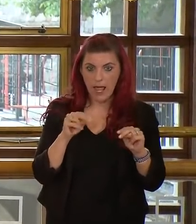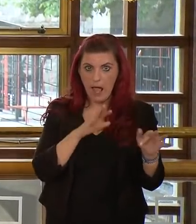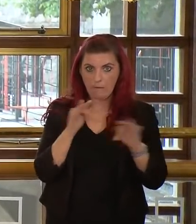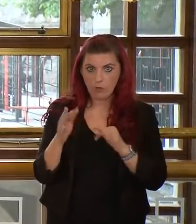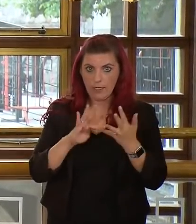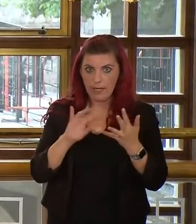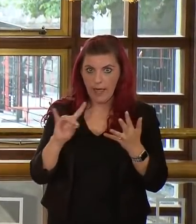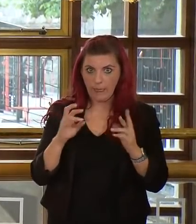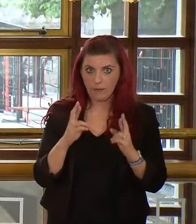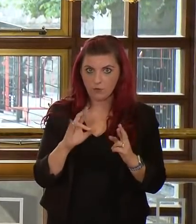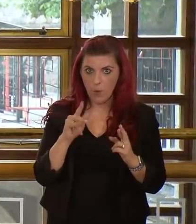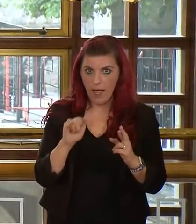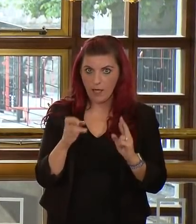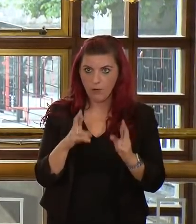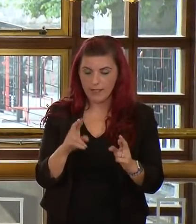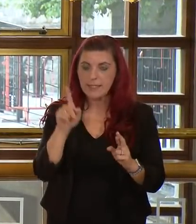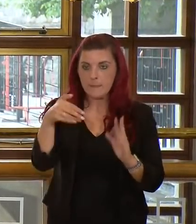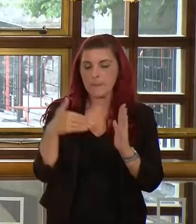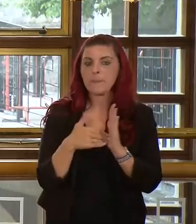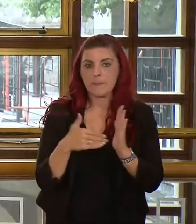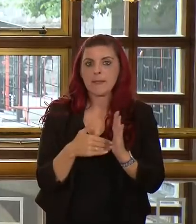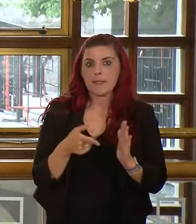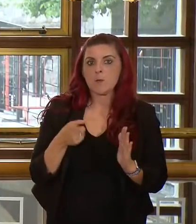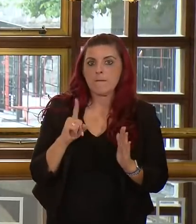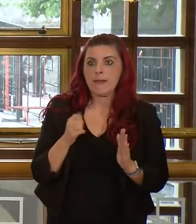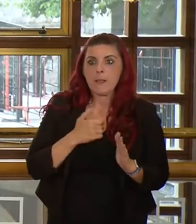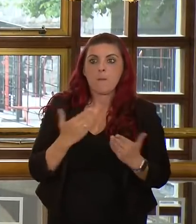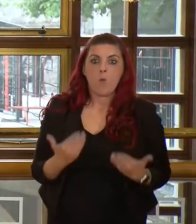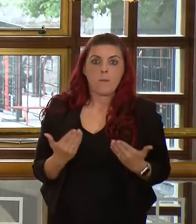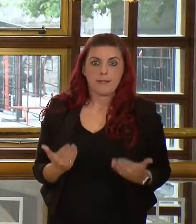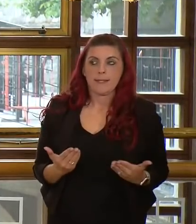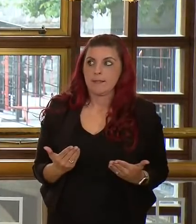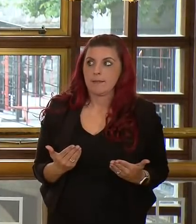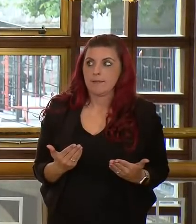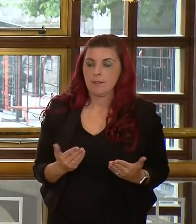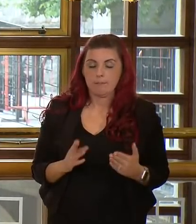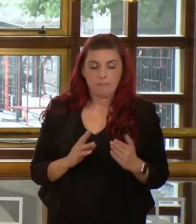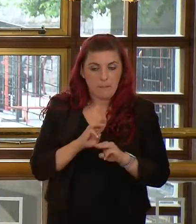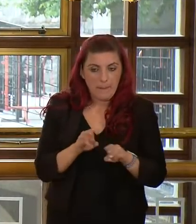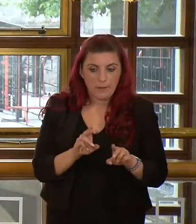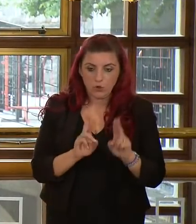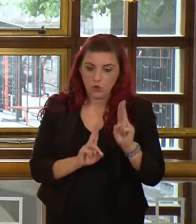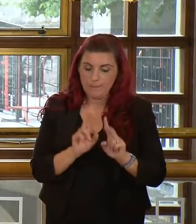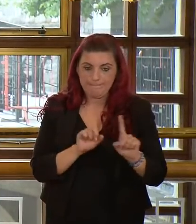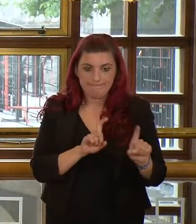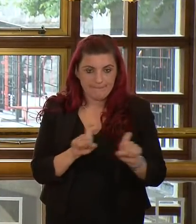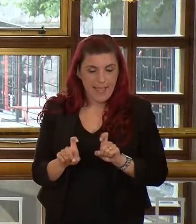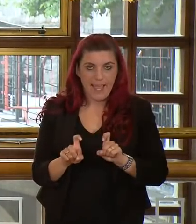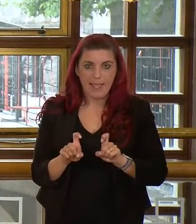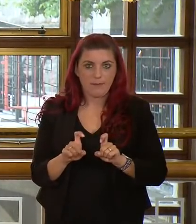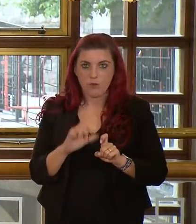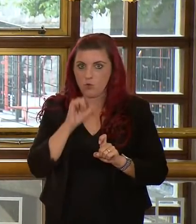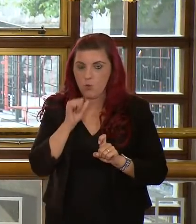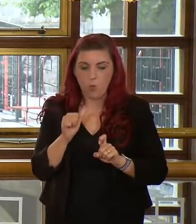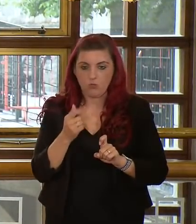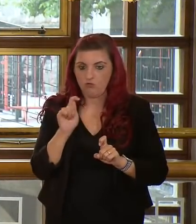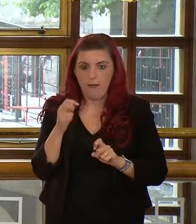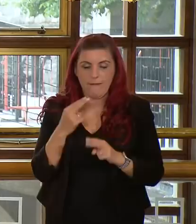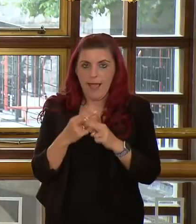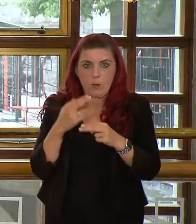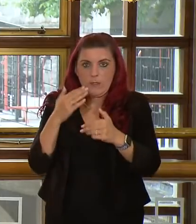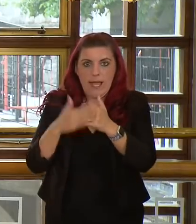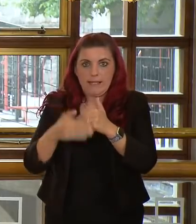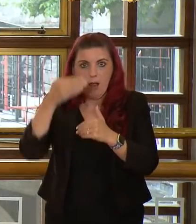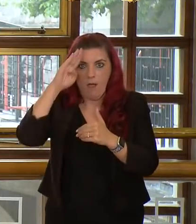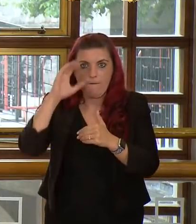Yeah, the advice at the moment is that people should not engage in any non-essential travel off the